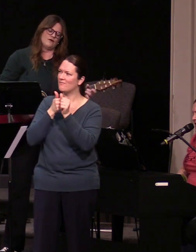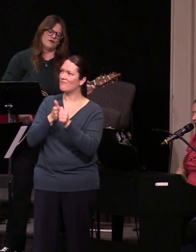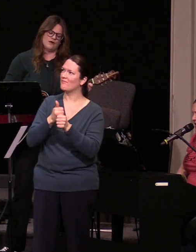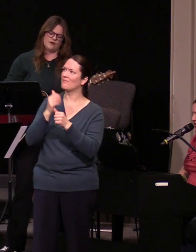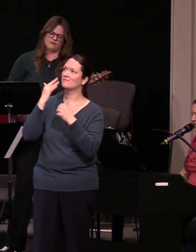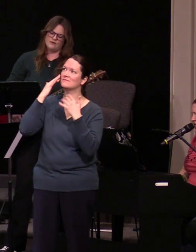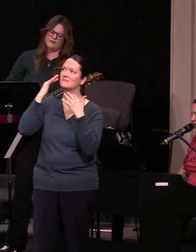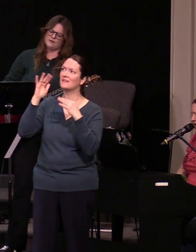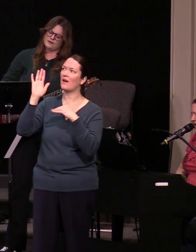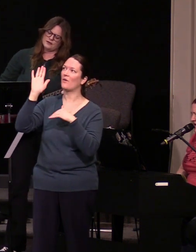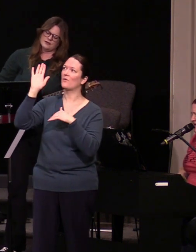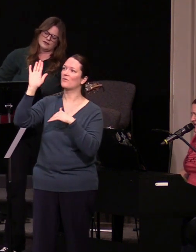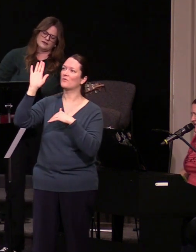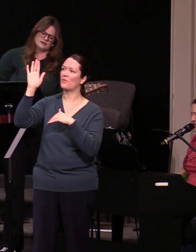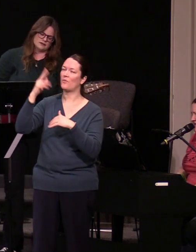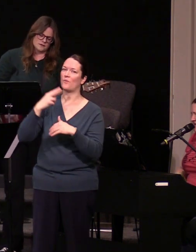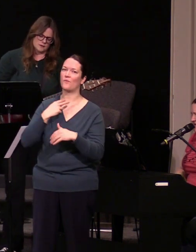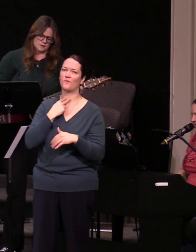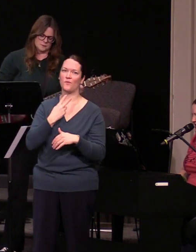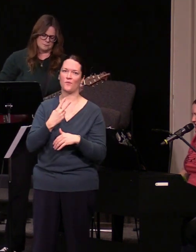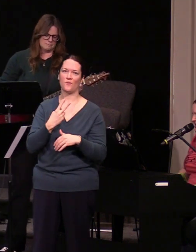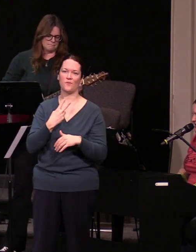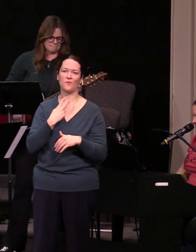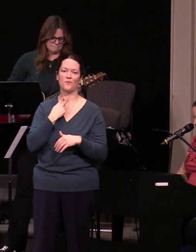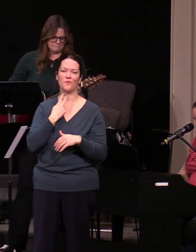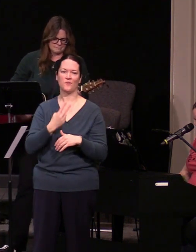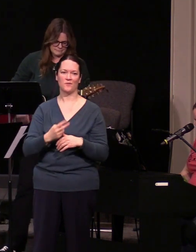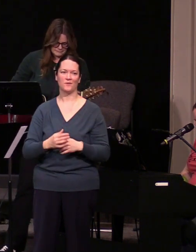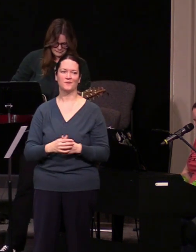of your voice.